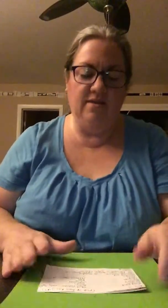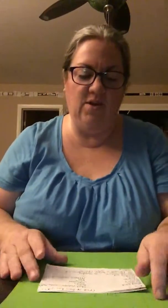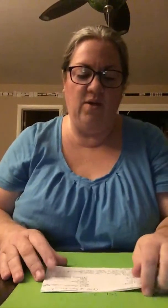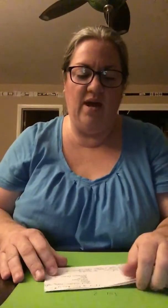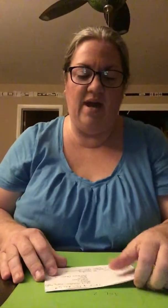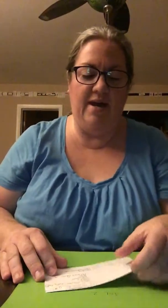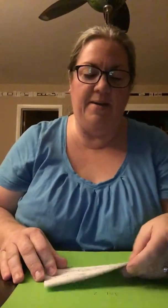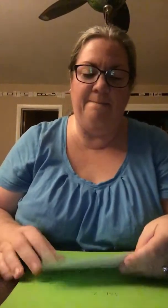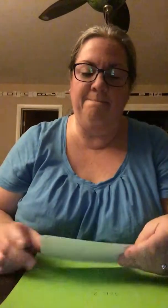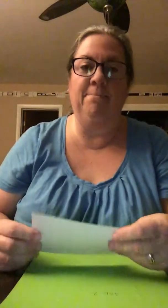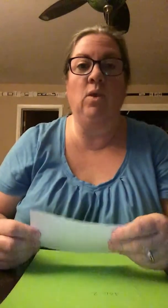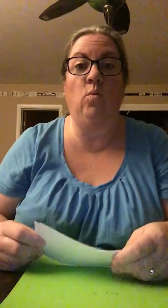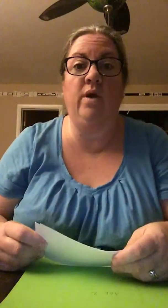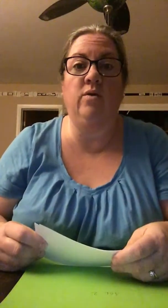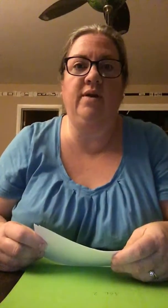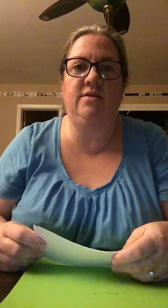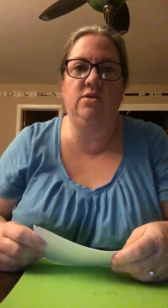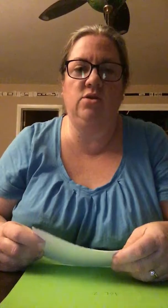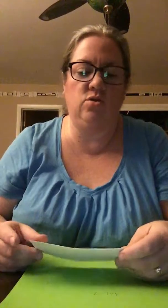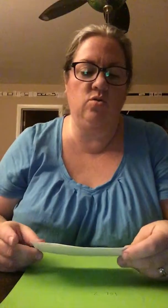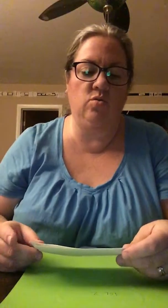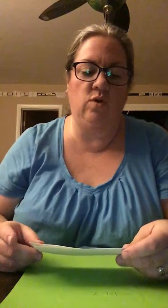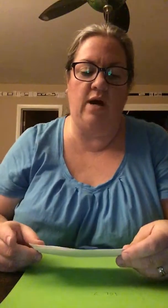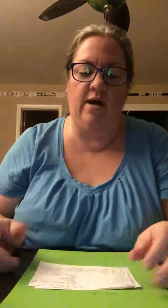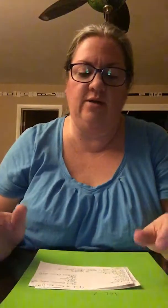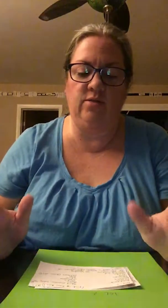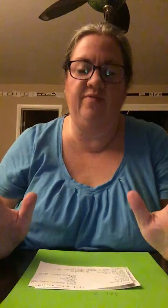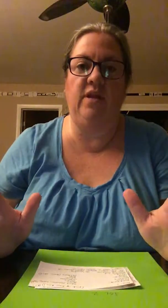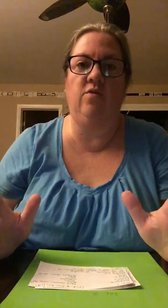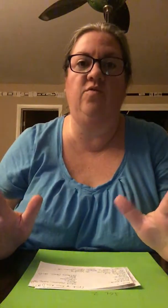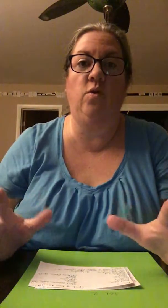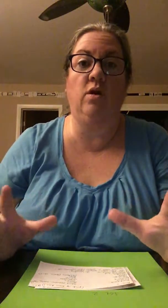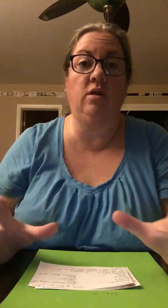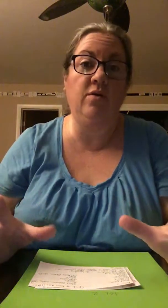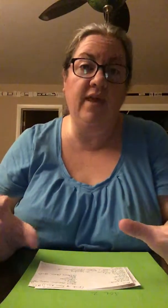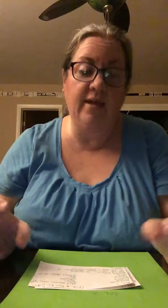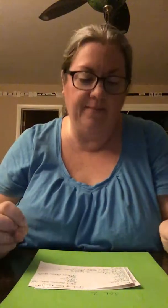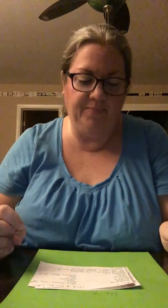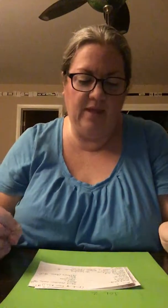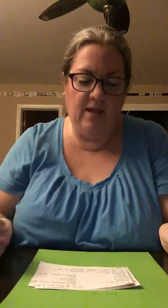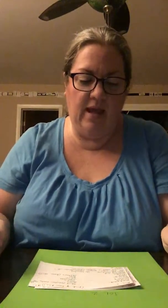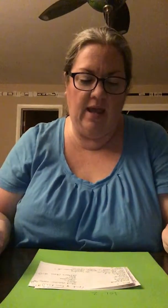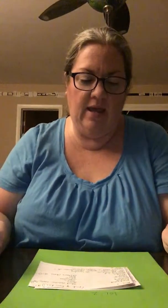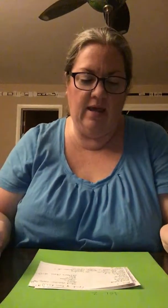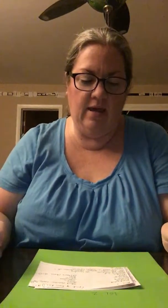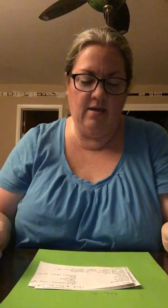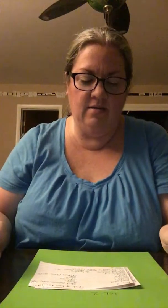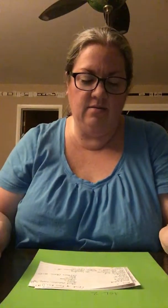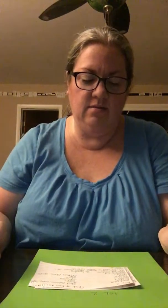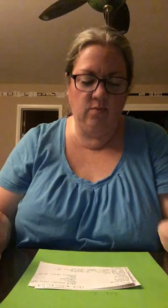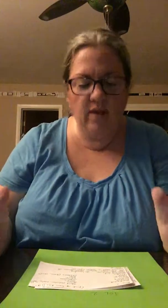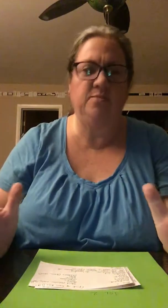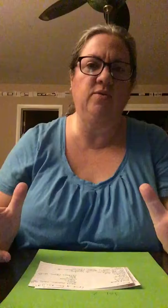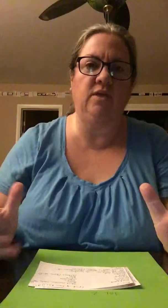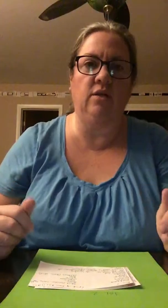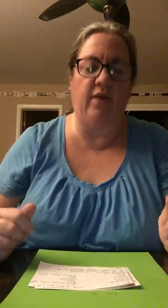So, we are going to do a video for clothing, and, well, it's mostly clothing.